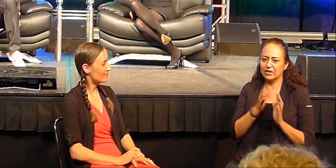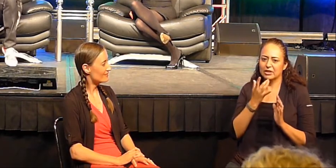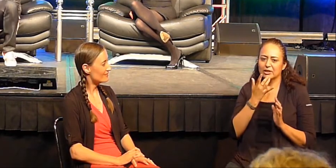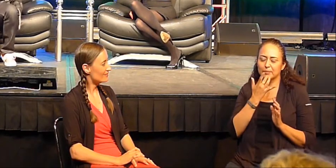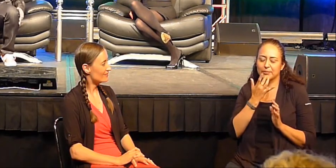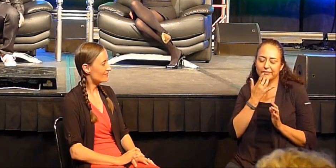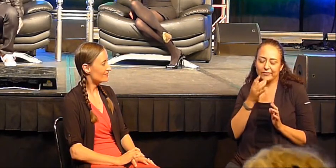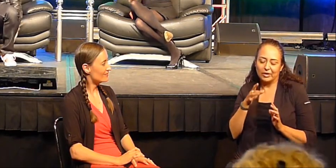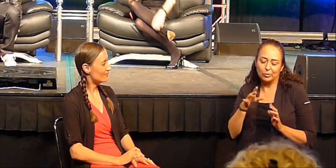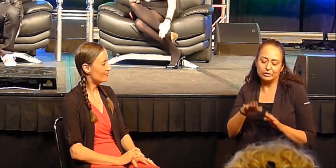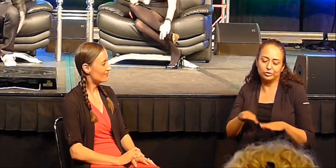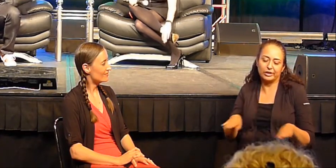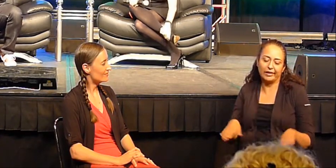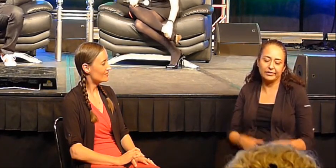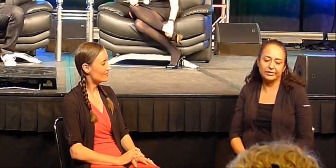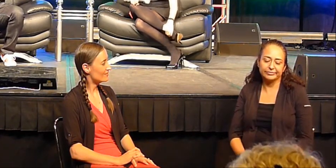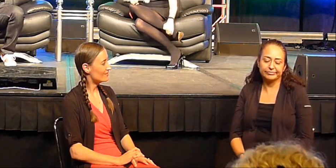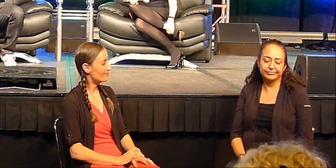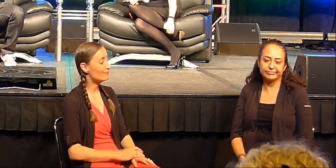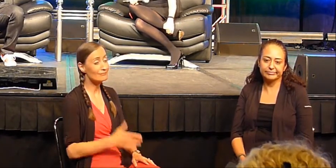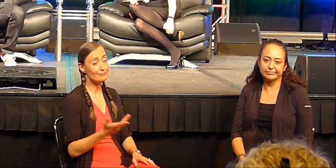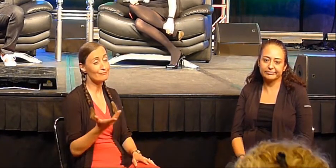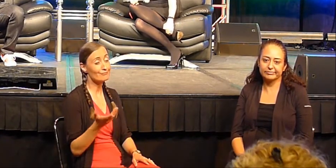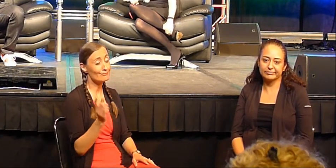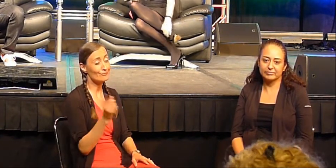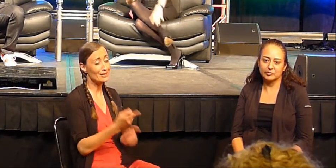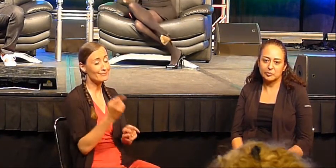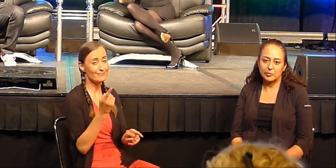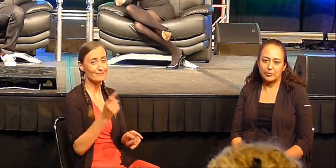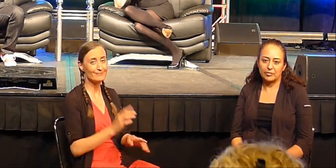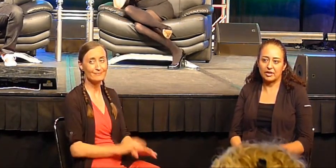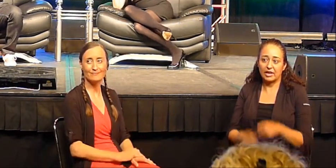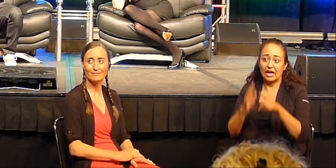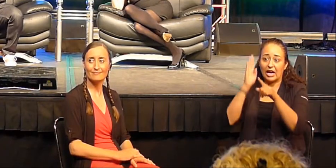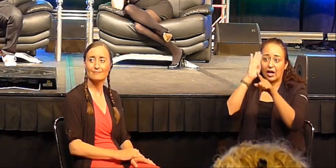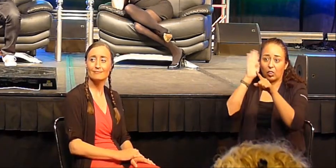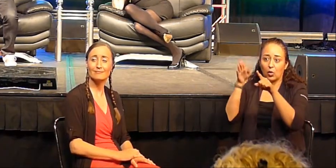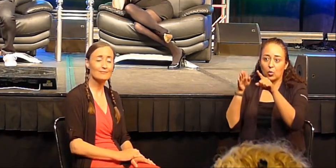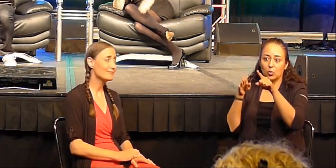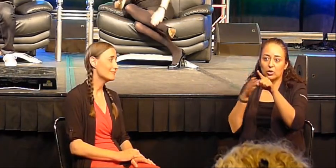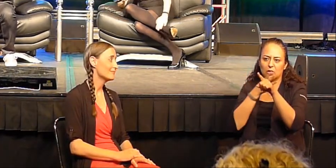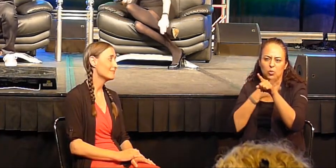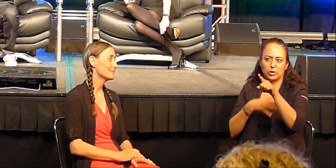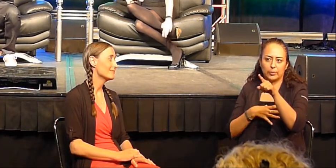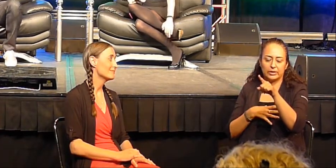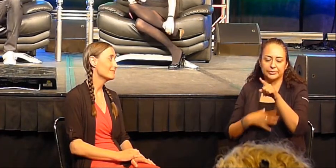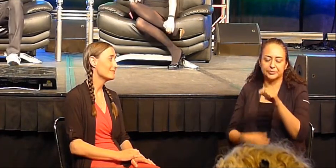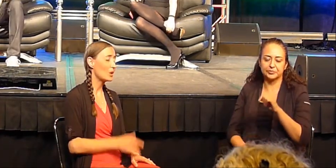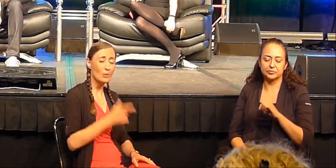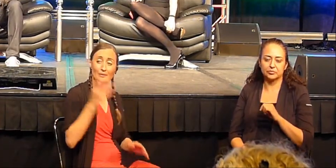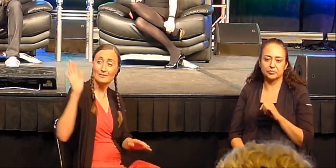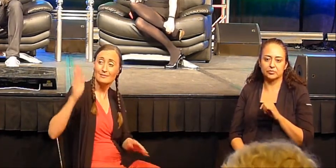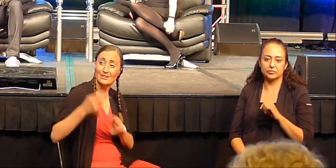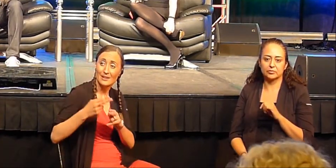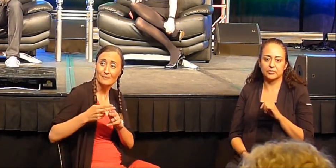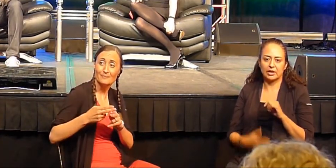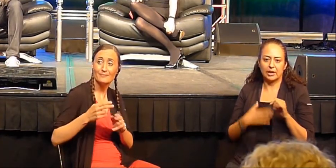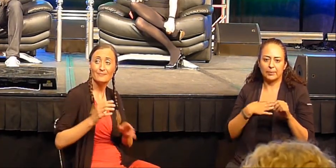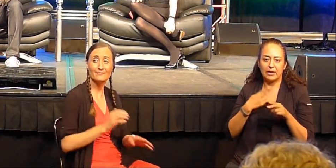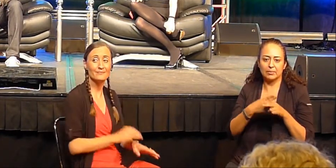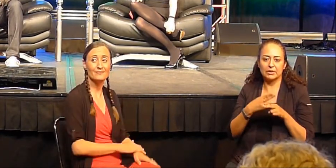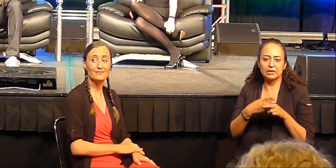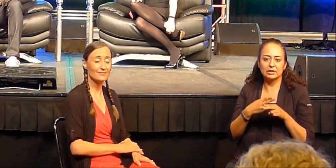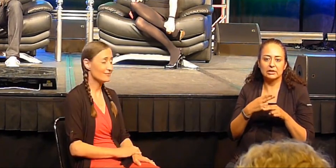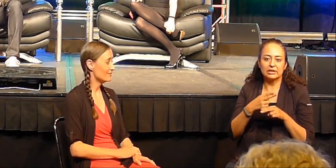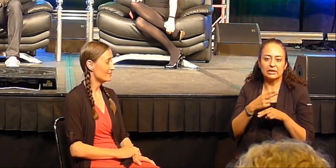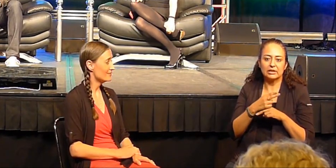Yes. Hi. Hi. Hello. Where are you? Put your hand up. Right here. Hi there. What's your name? My name's Daphne.